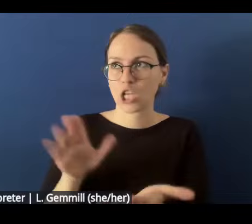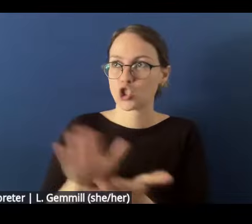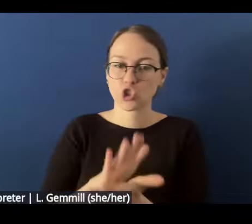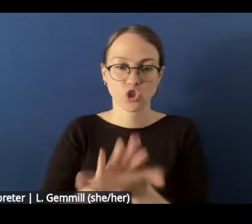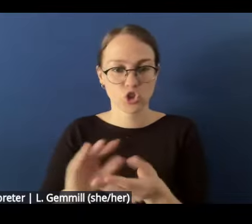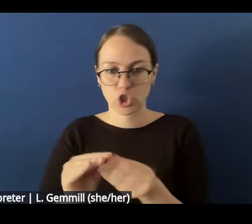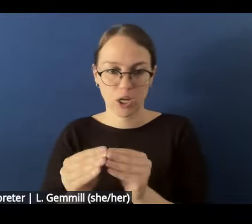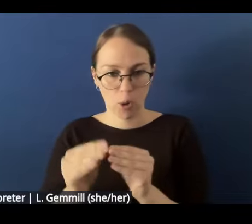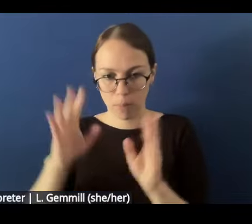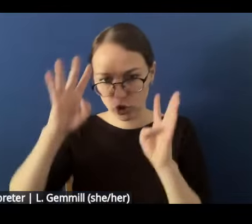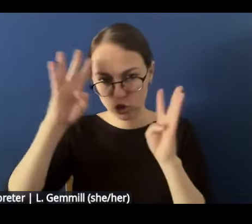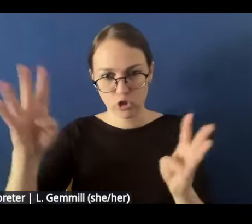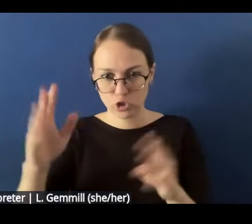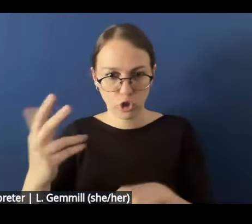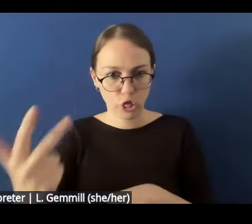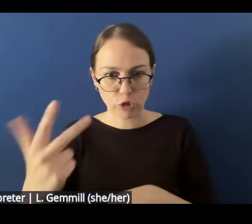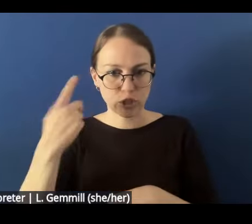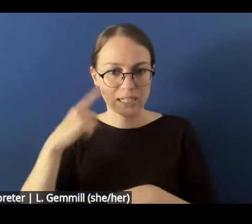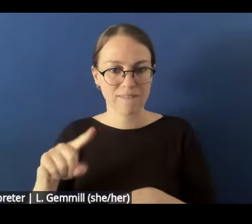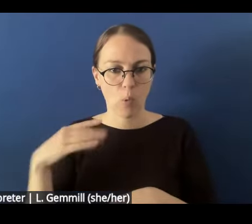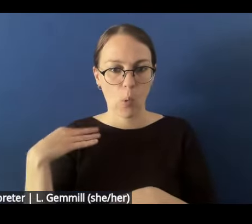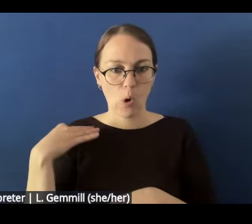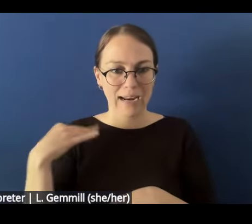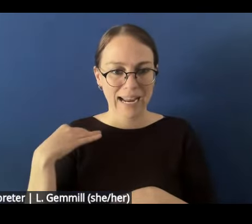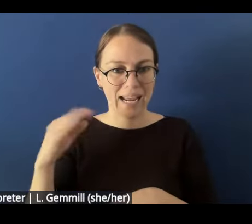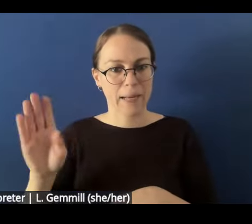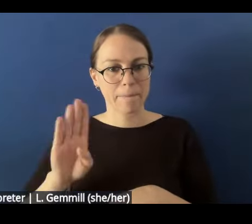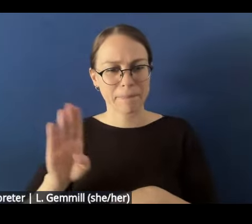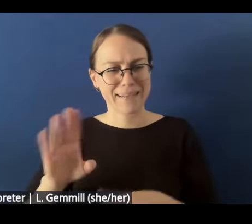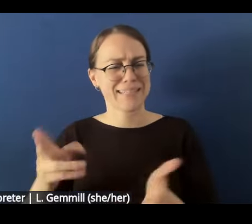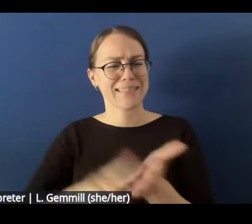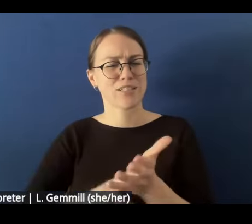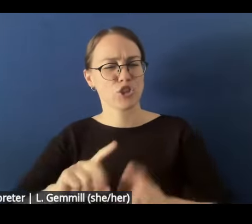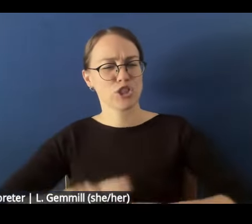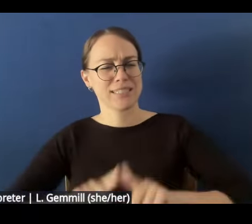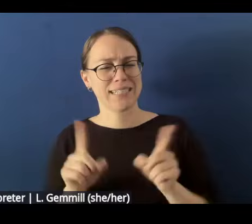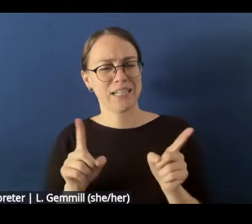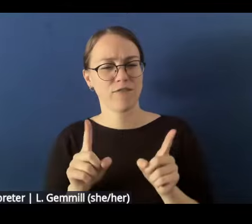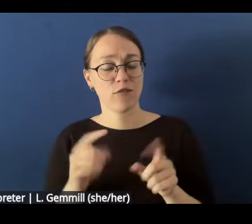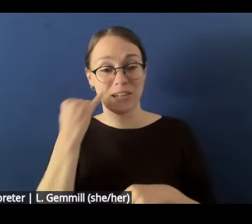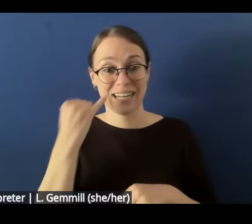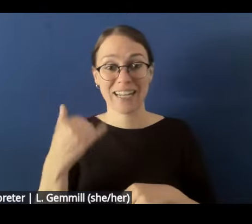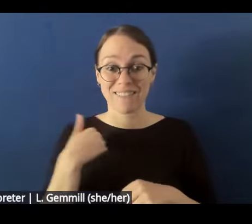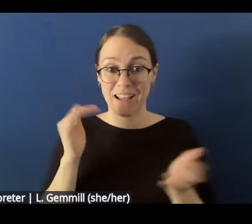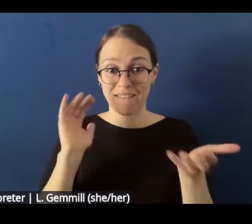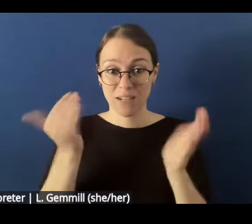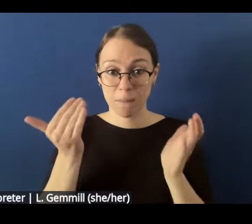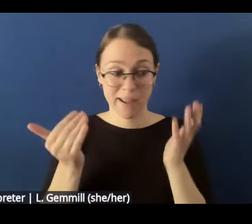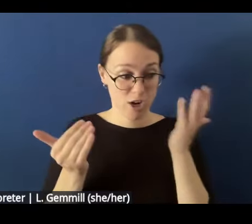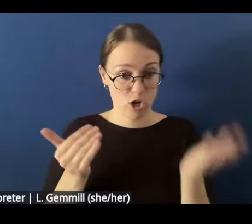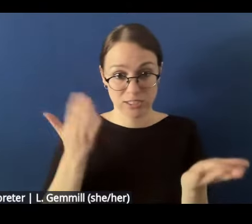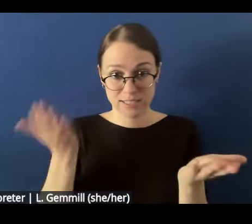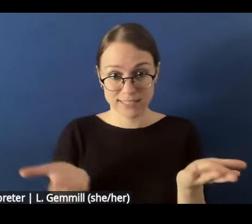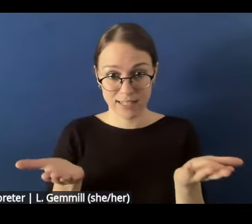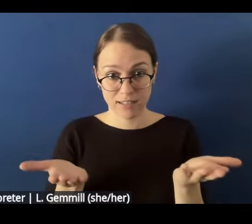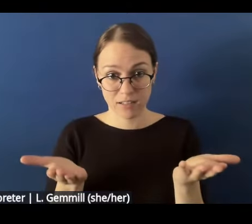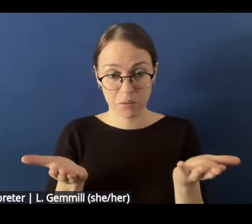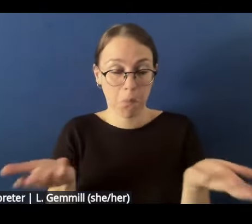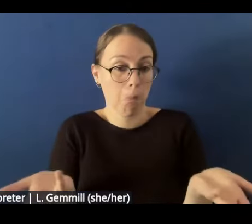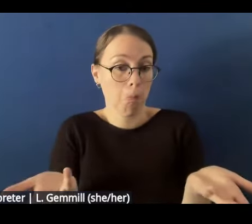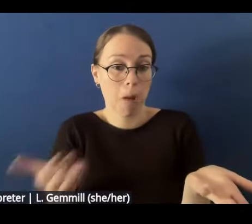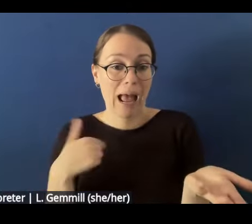for candidate B. And this is what their signature looks like. Like, if you've got a 1-to-1 comparison like that, I don't know what would be